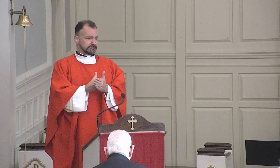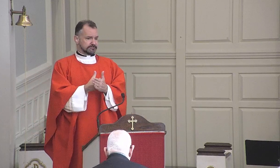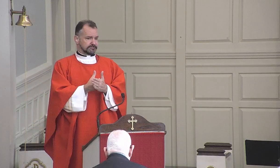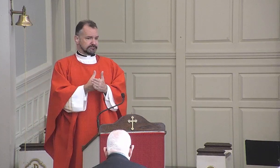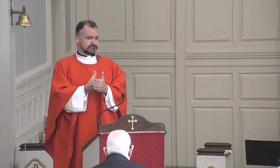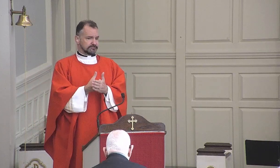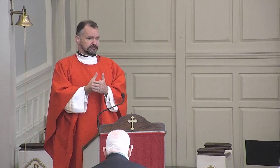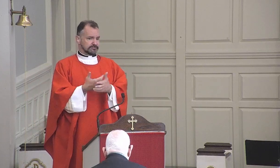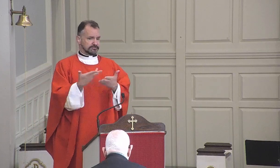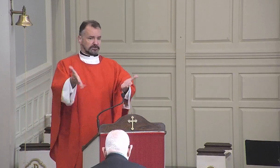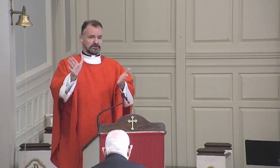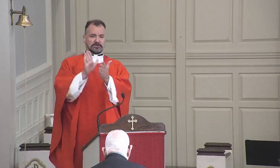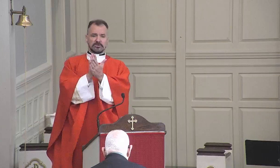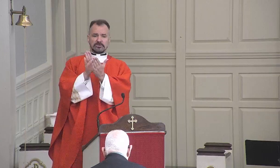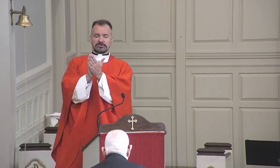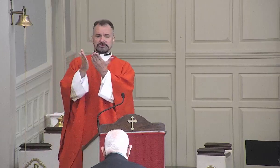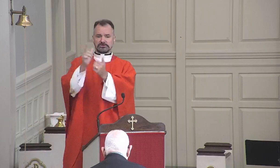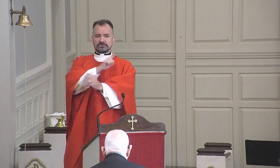The Gospel of the Lord.